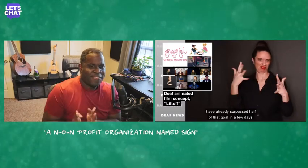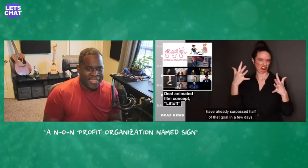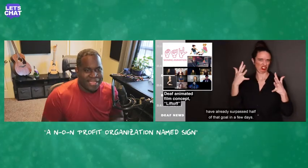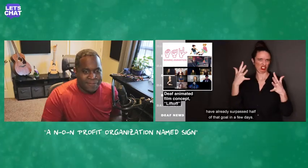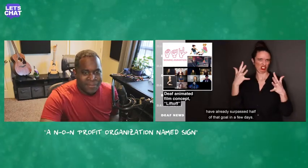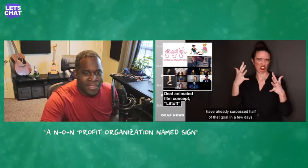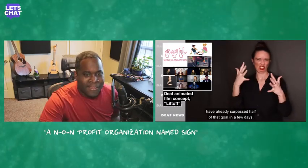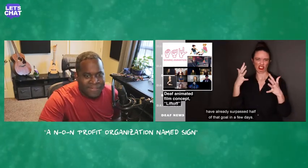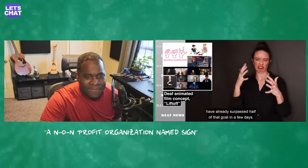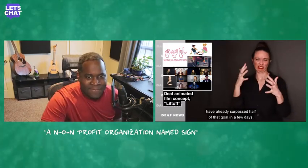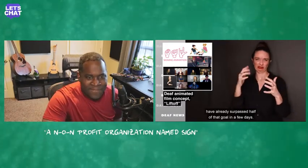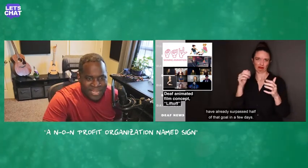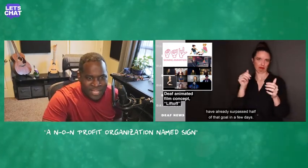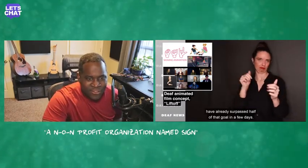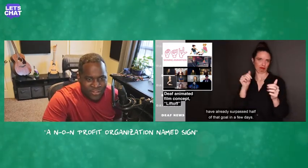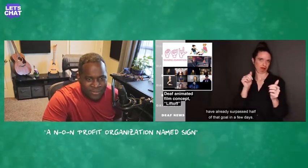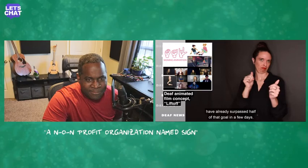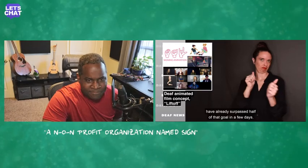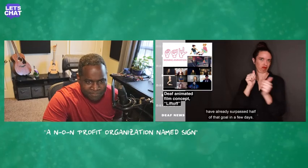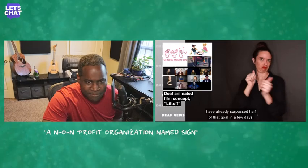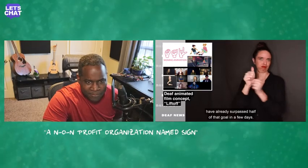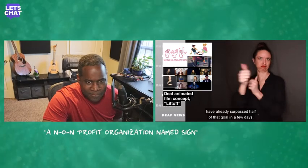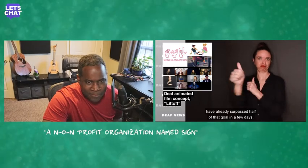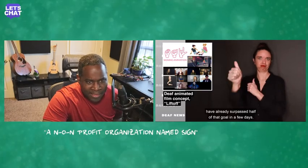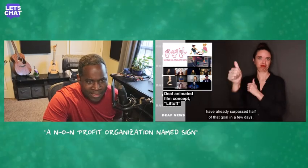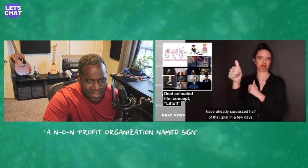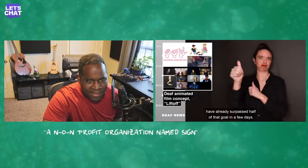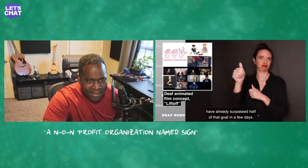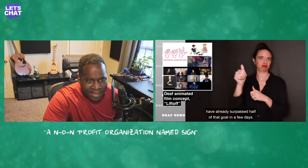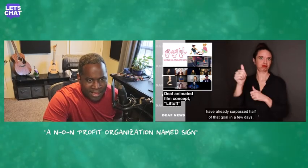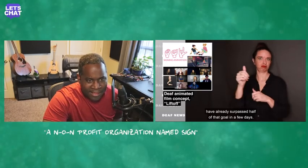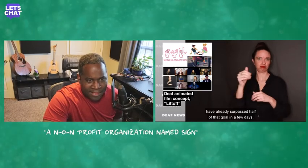like the thing. Finished.